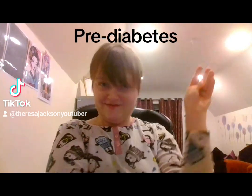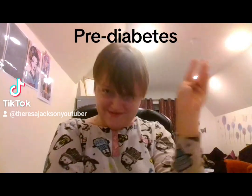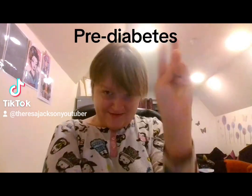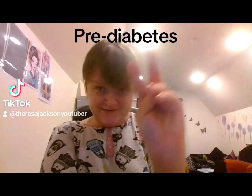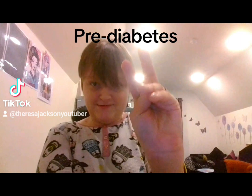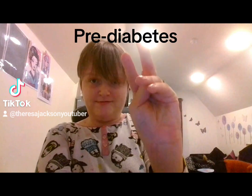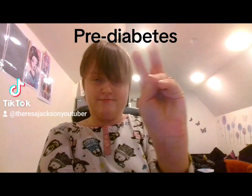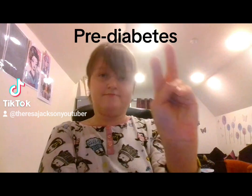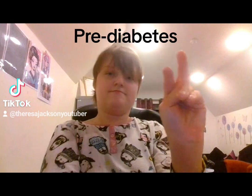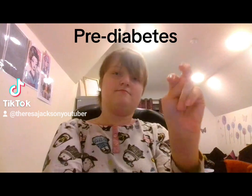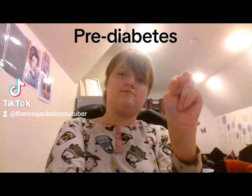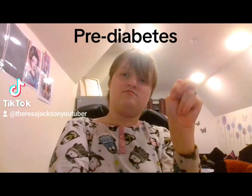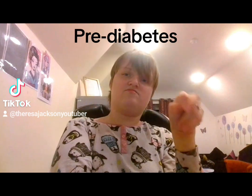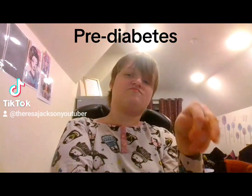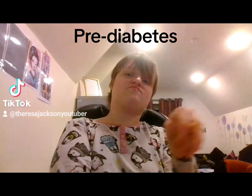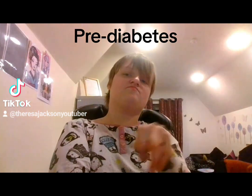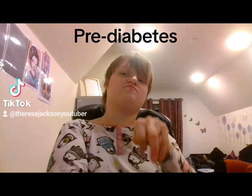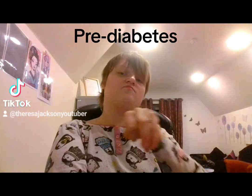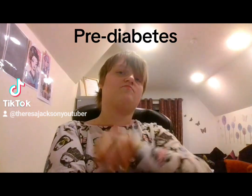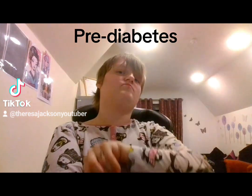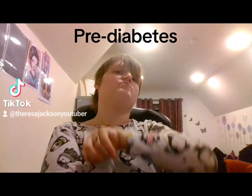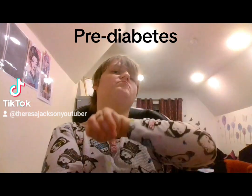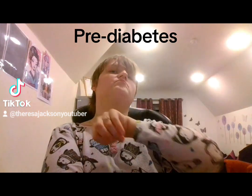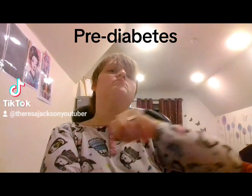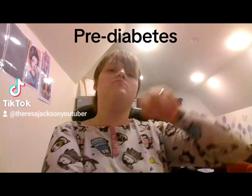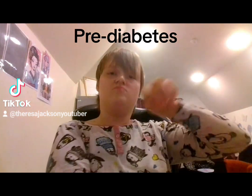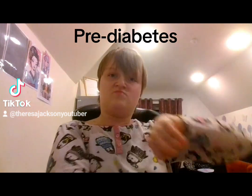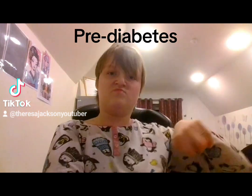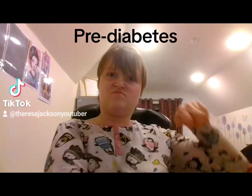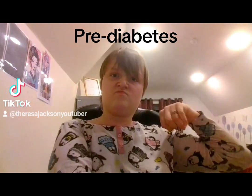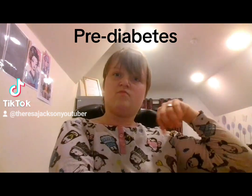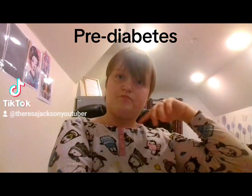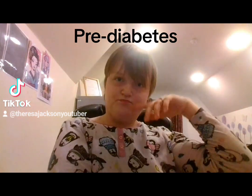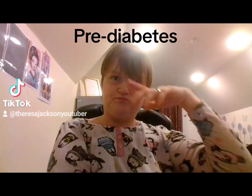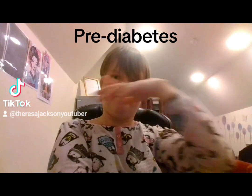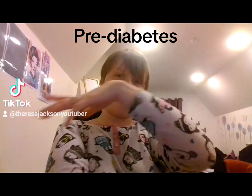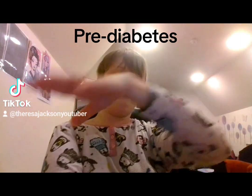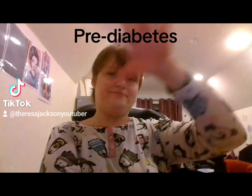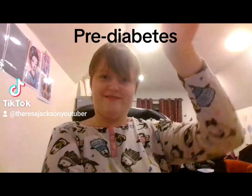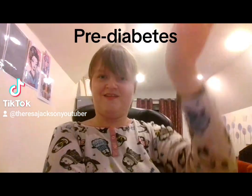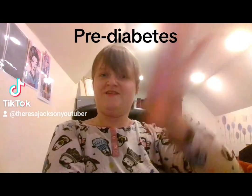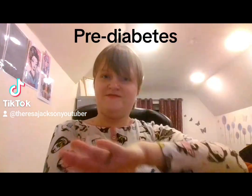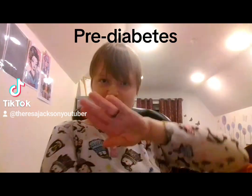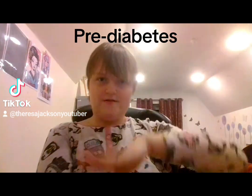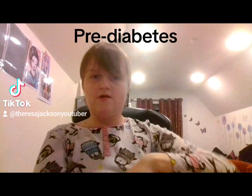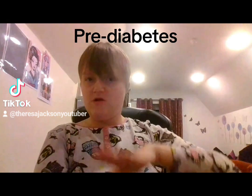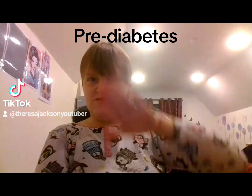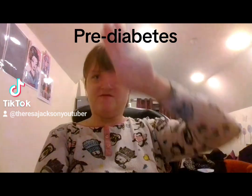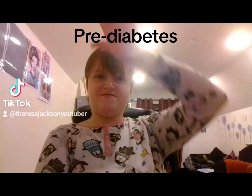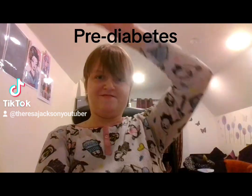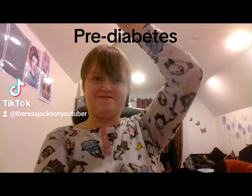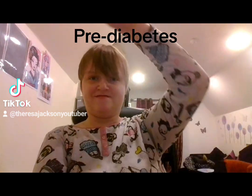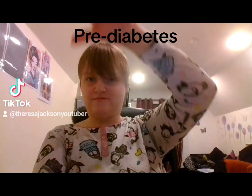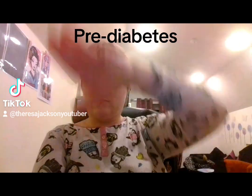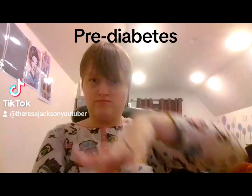2 diabetes. It also means that you are at high risk of developing type